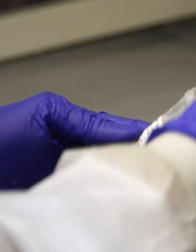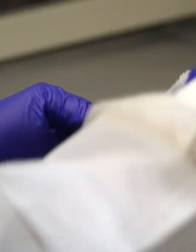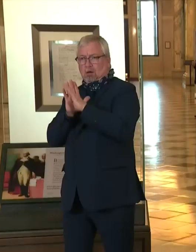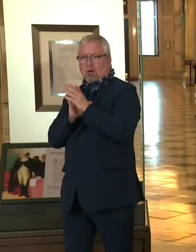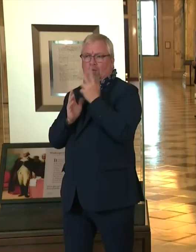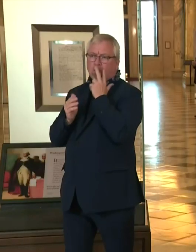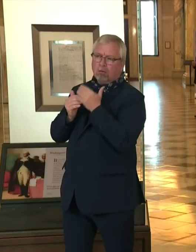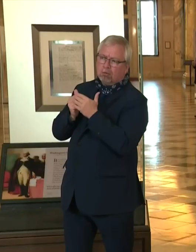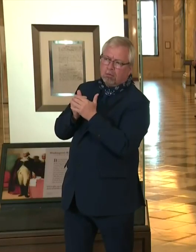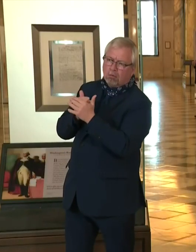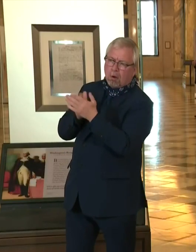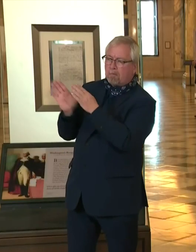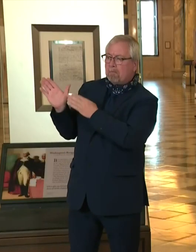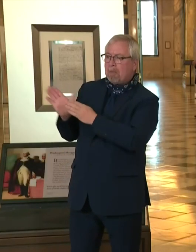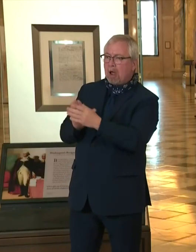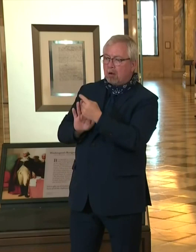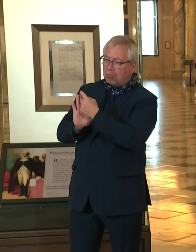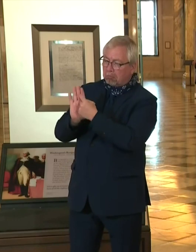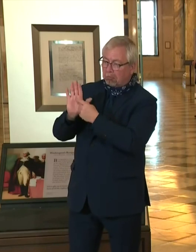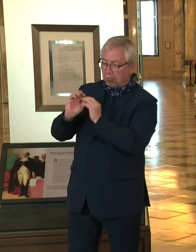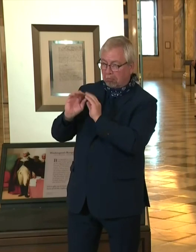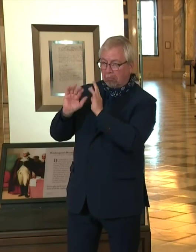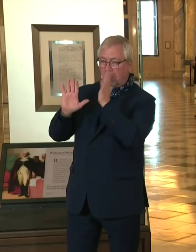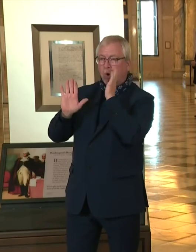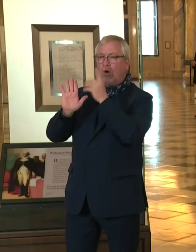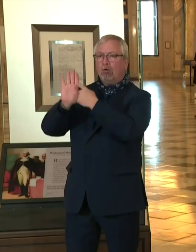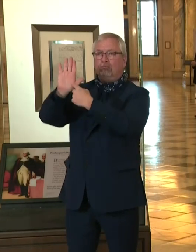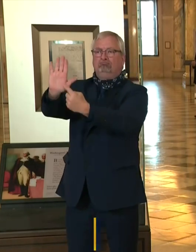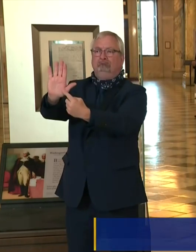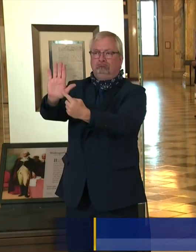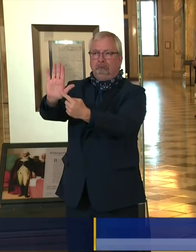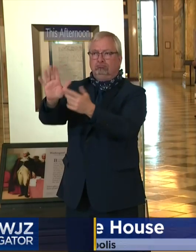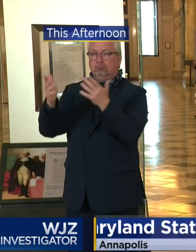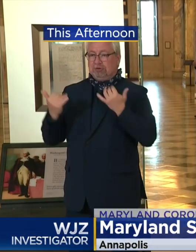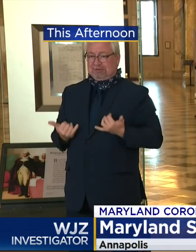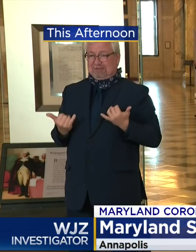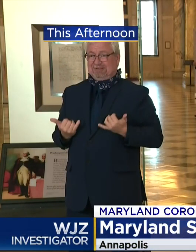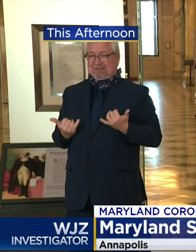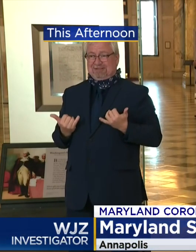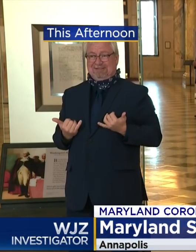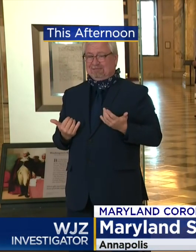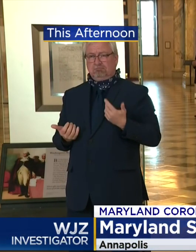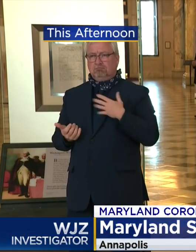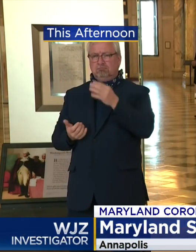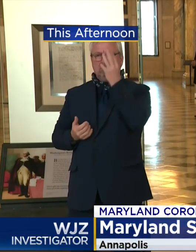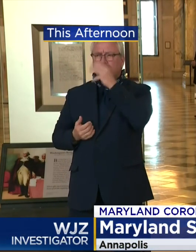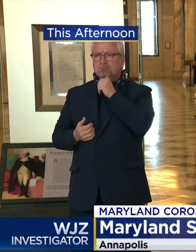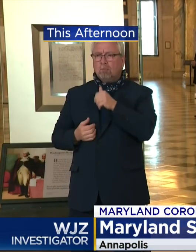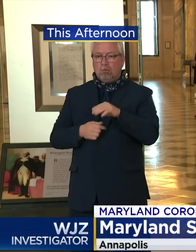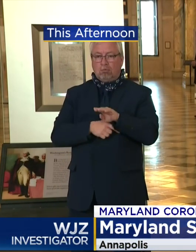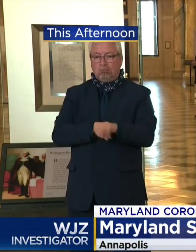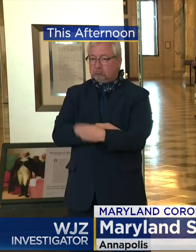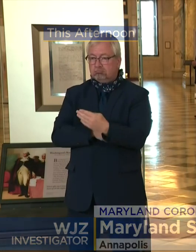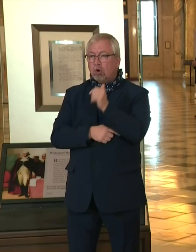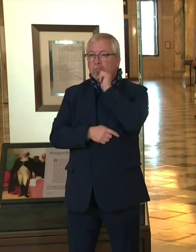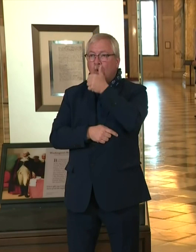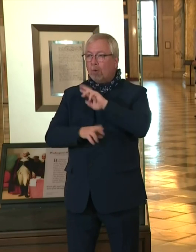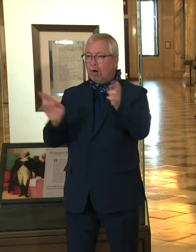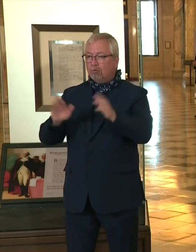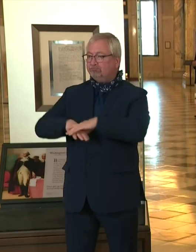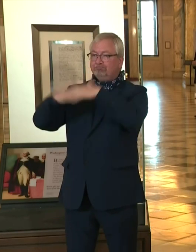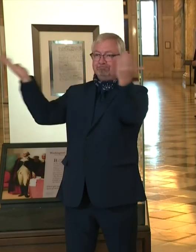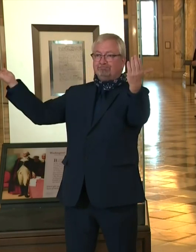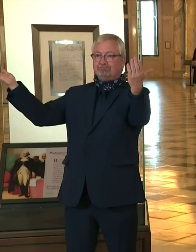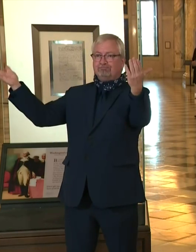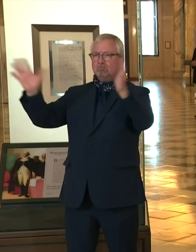expanded testing. It is too soon to say, yes, we're going to start opening everything. We're not going to flip a light switch, but it's not too soon to start laying out what that would look